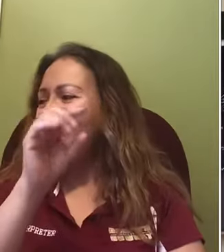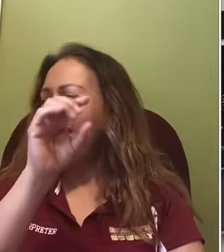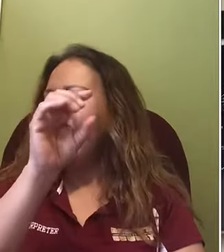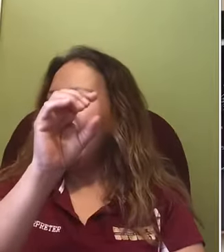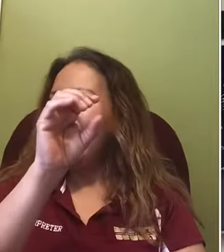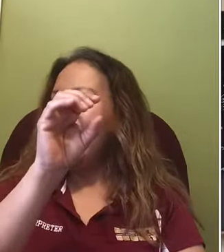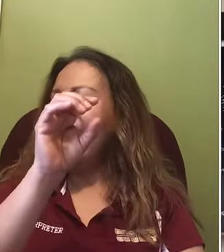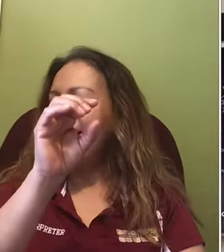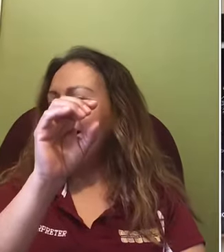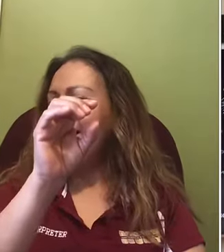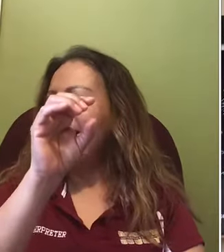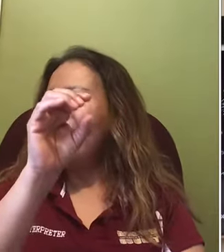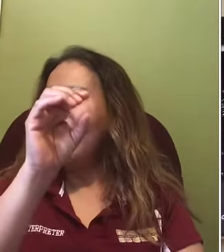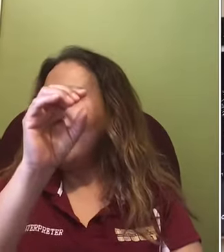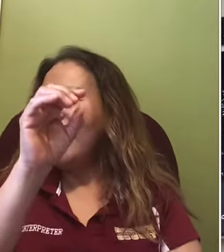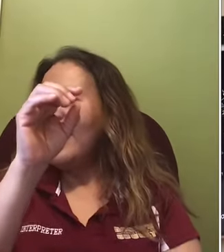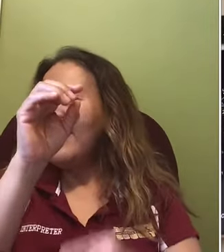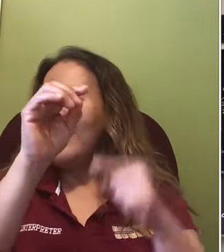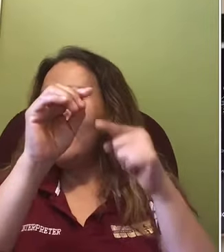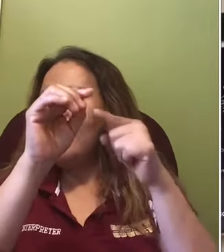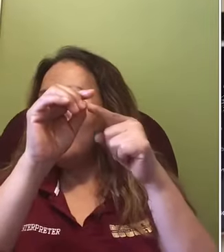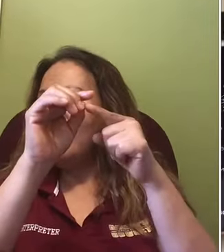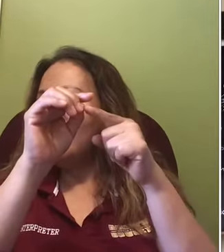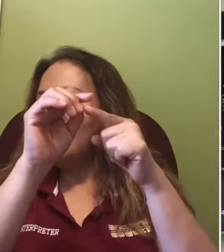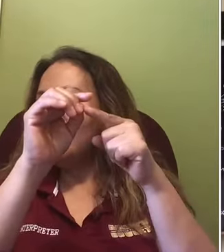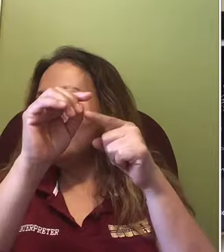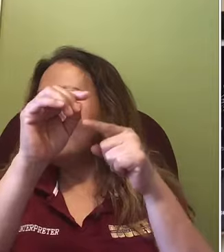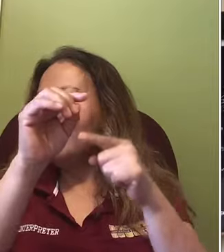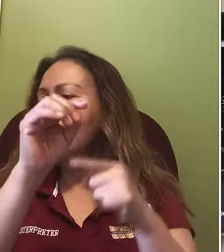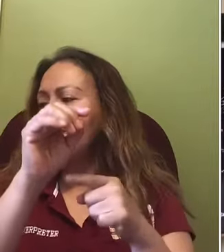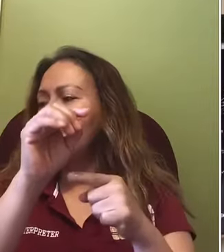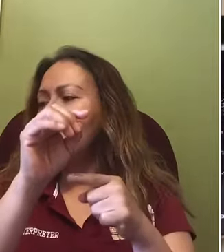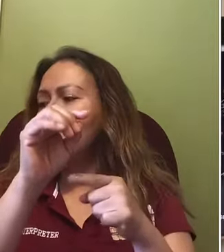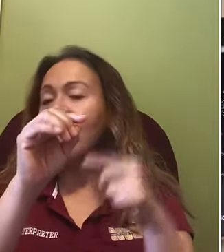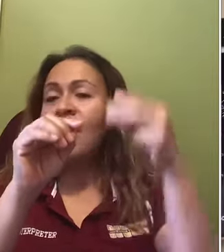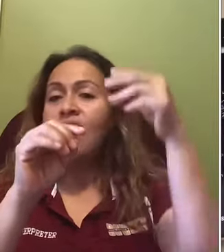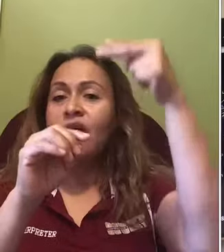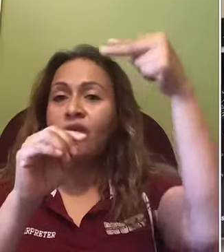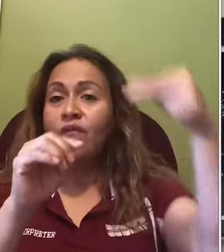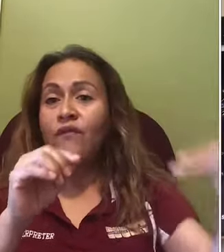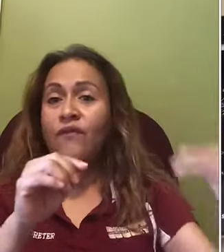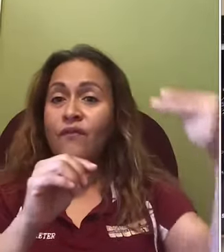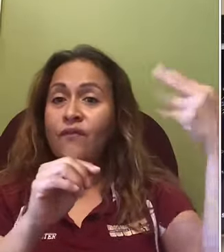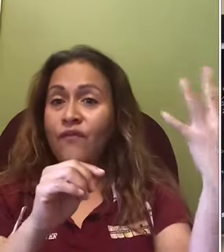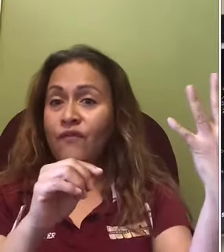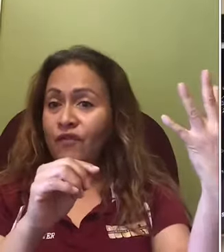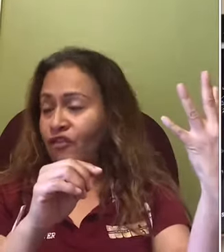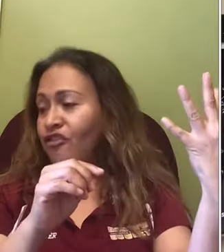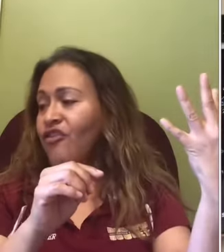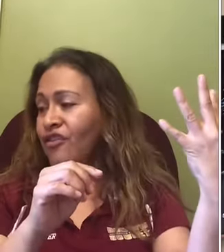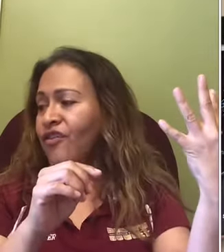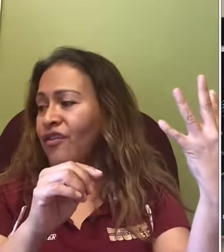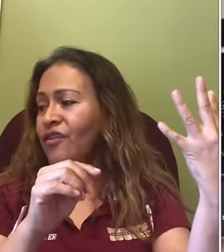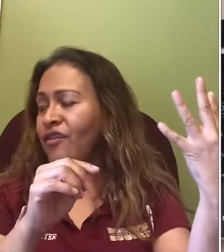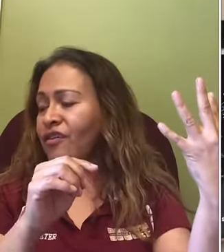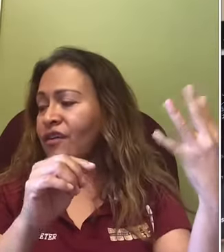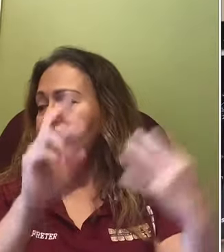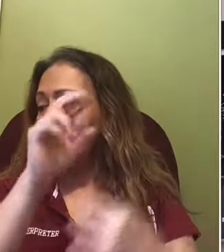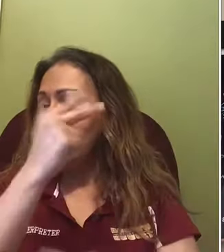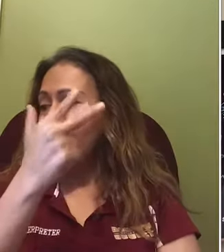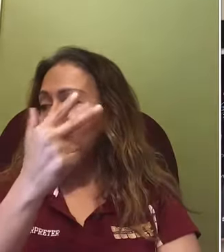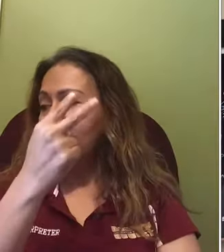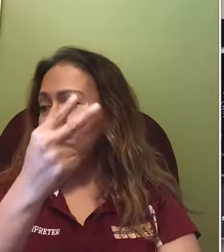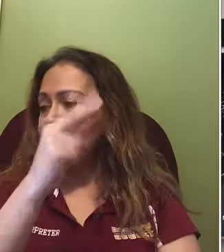over hypotenuse. So it's 2 square roots of 3 over 4. 4 is the hypotenuse. So it is equal to, this simplifies